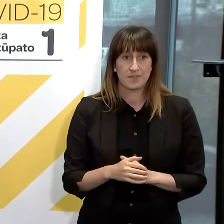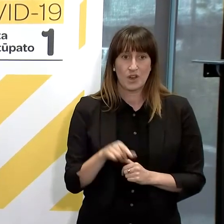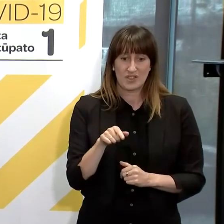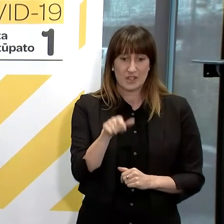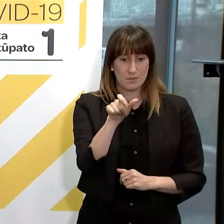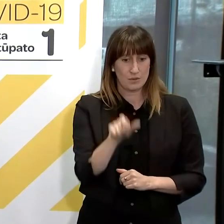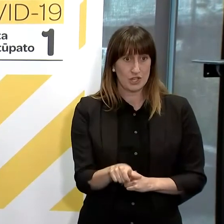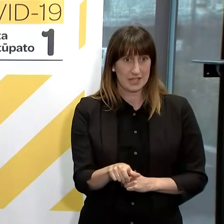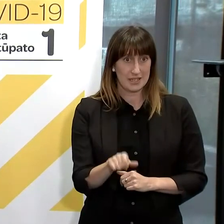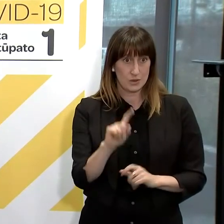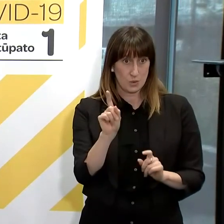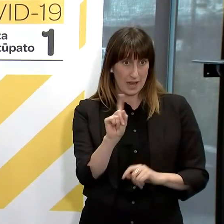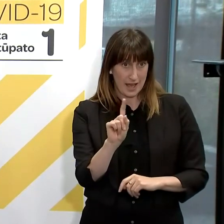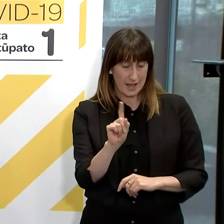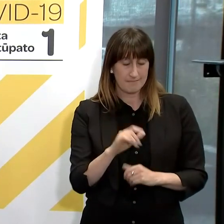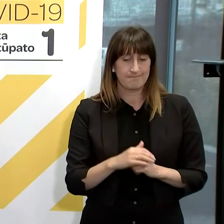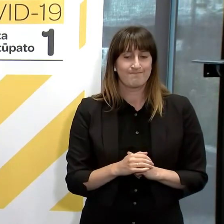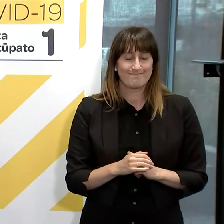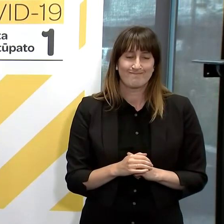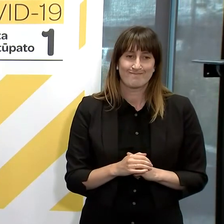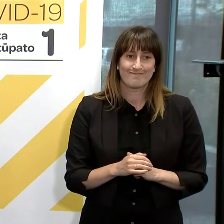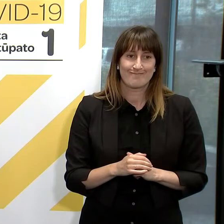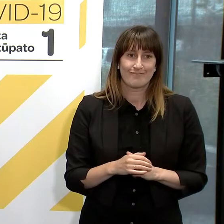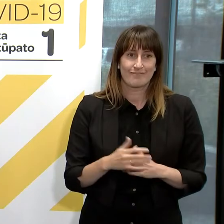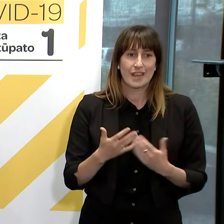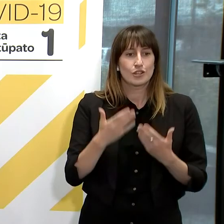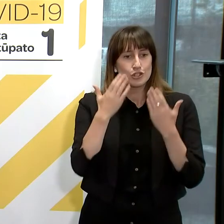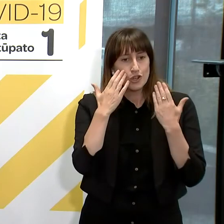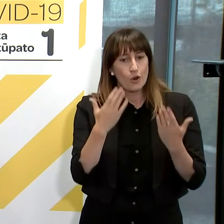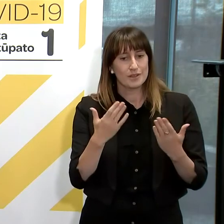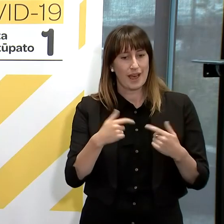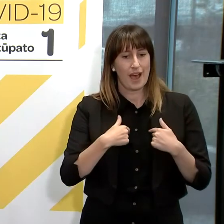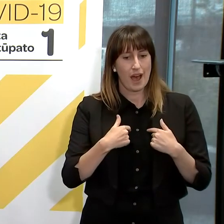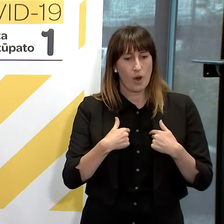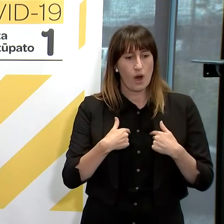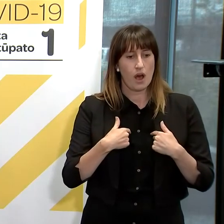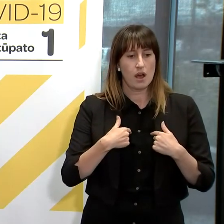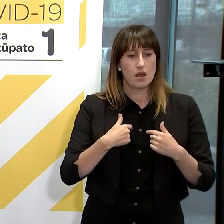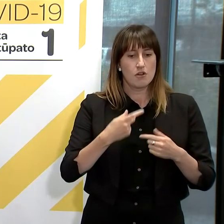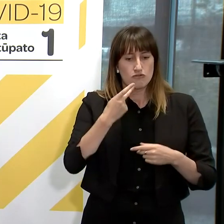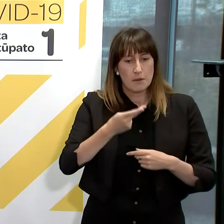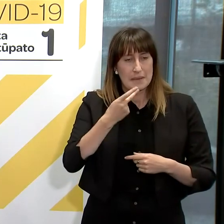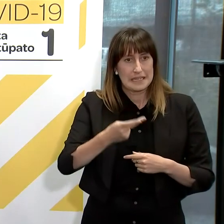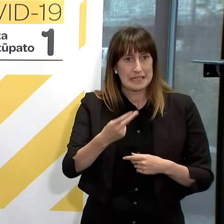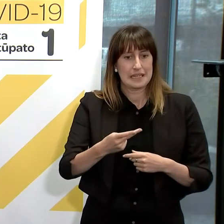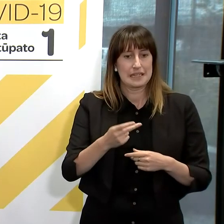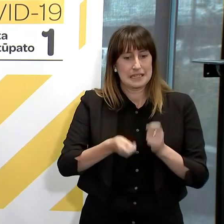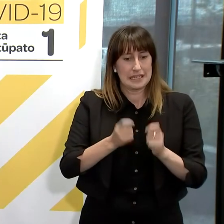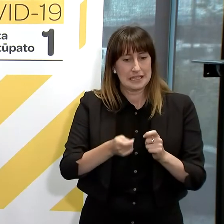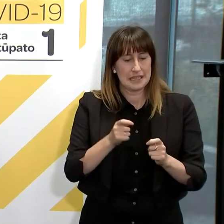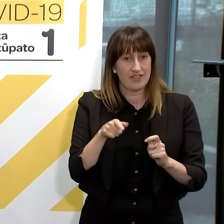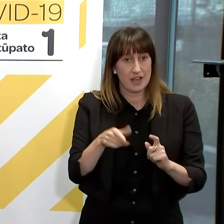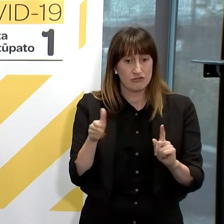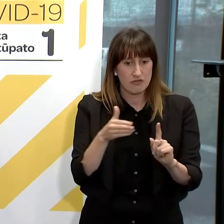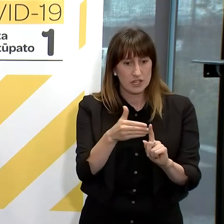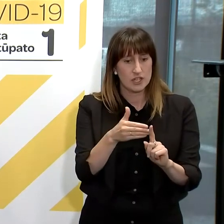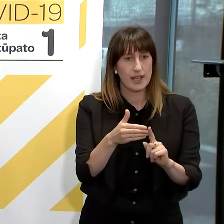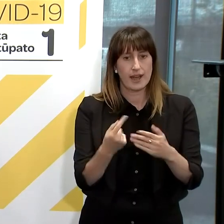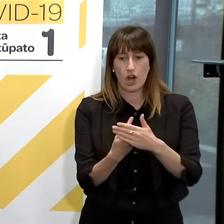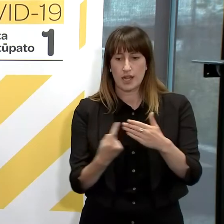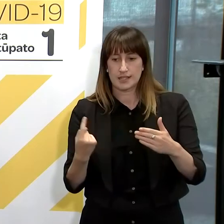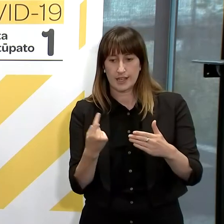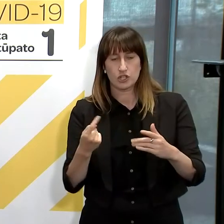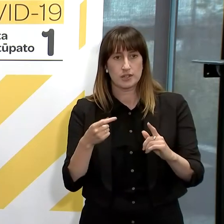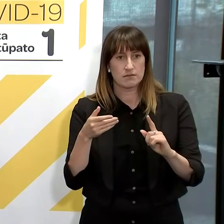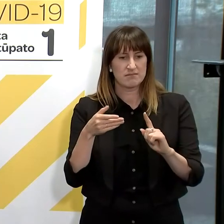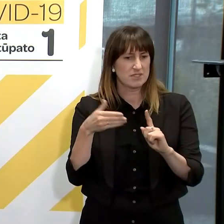the importance of the self-isolation and repeat testing strategy that we have adopted around the Pullman Hotel. So I'm